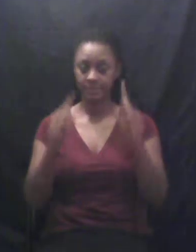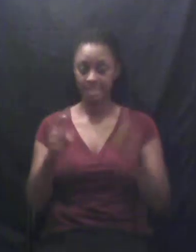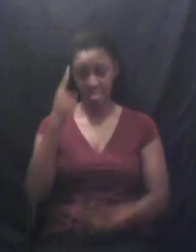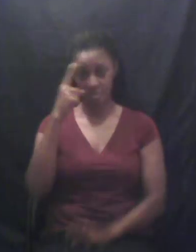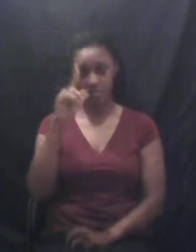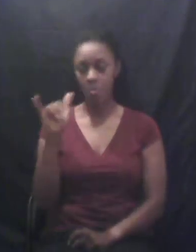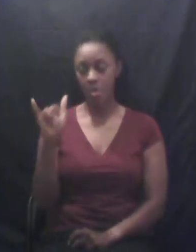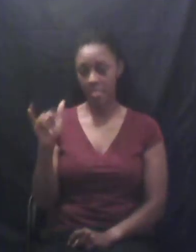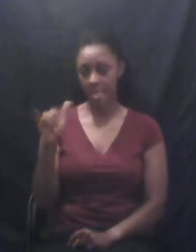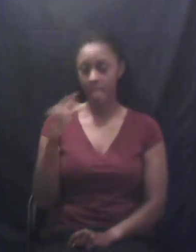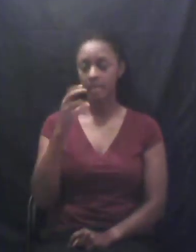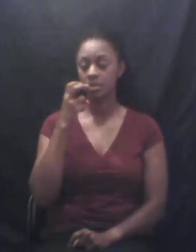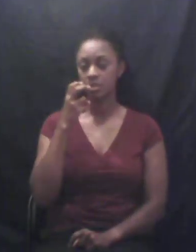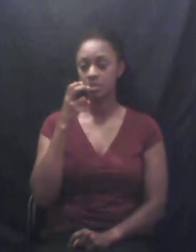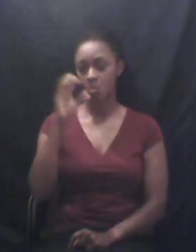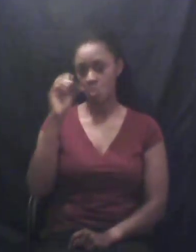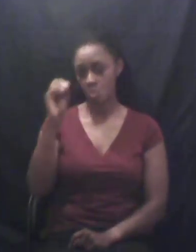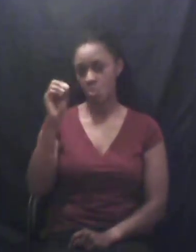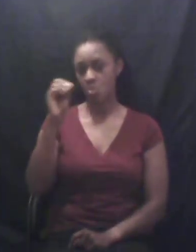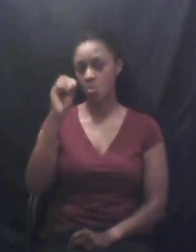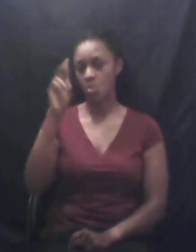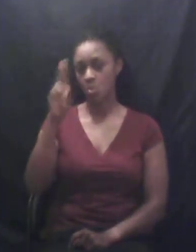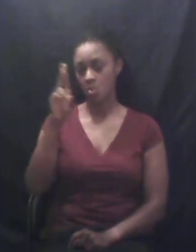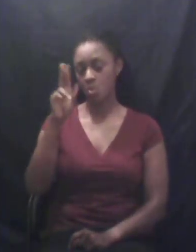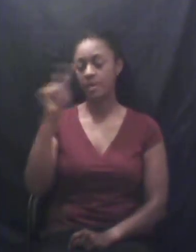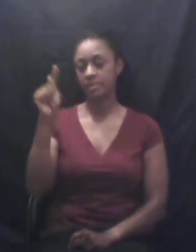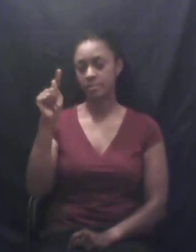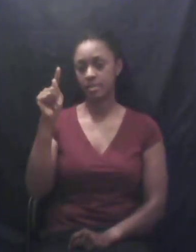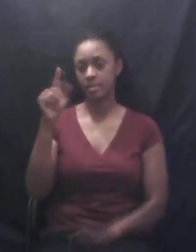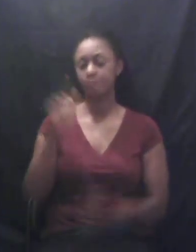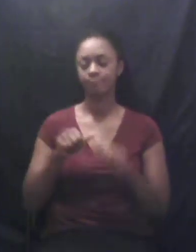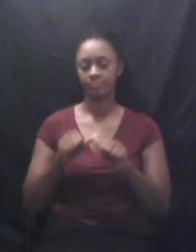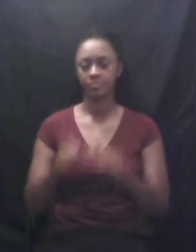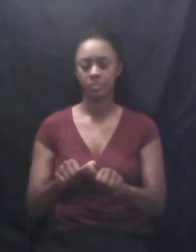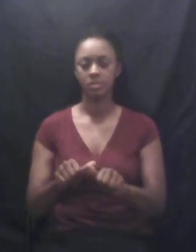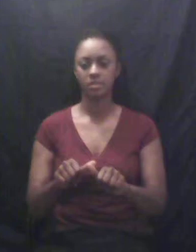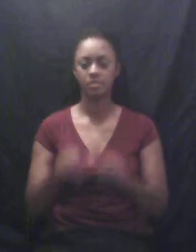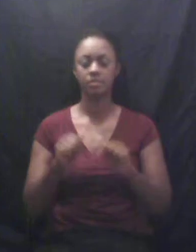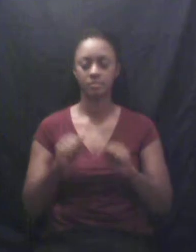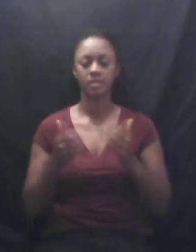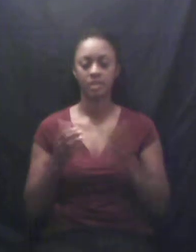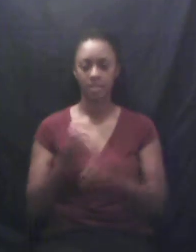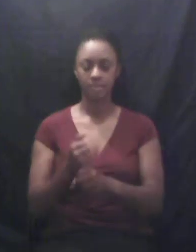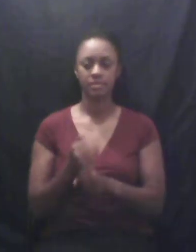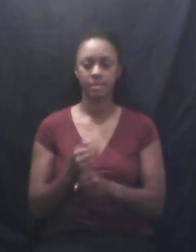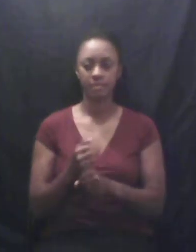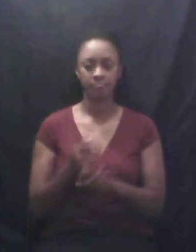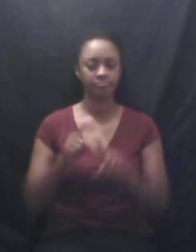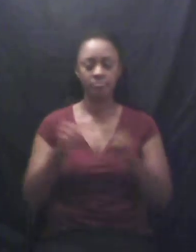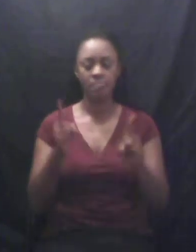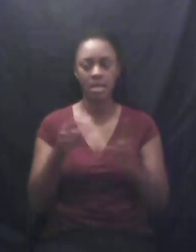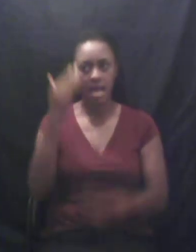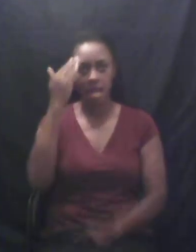And as I said, the only training that I know of is available that's close by is Mount SAC.